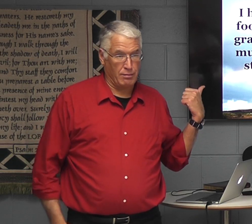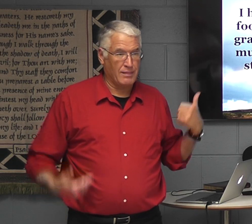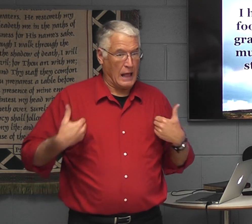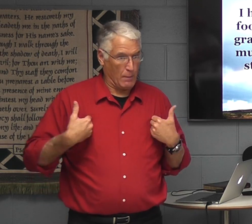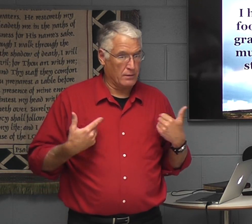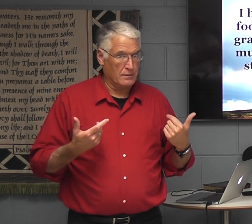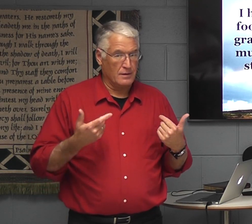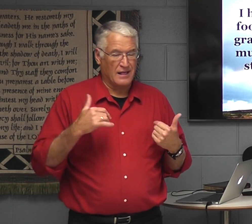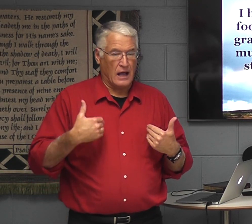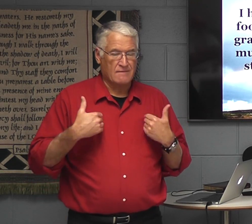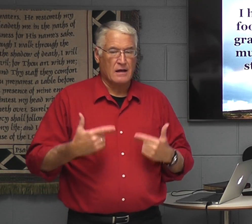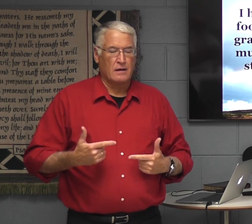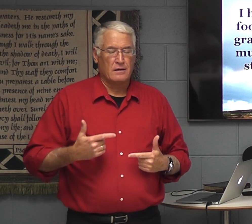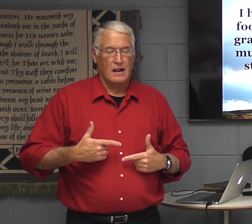Now let's talk about animals. The